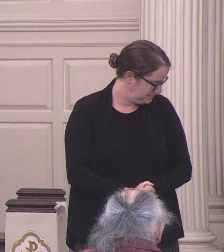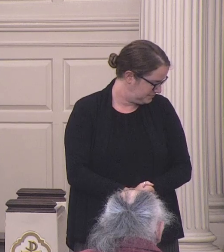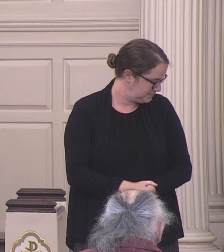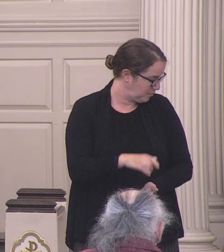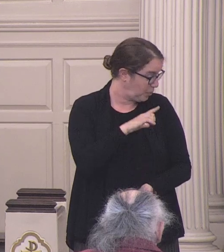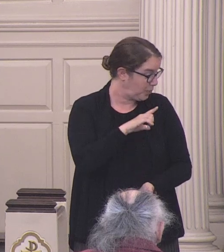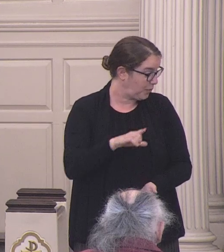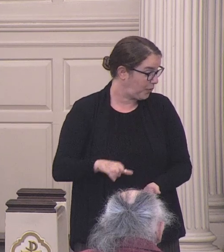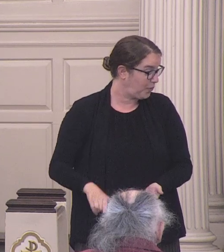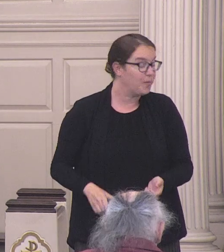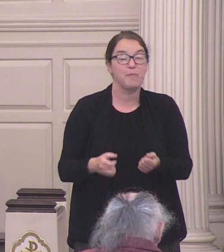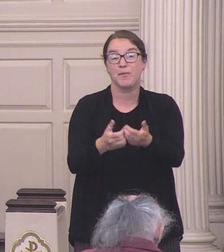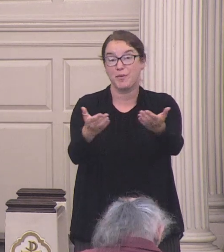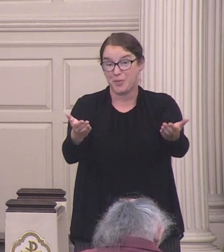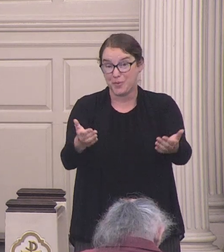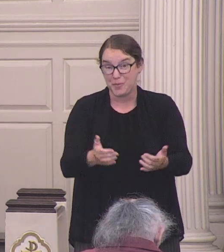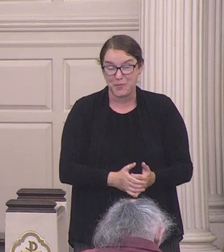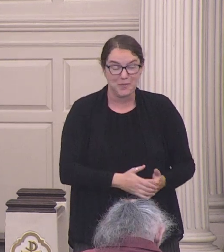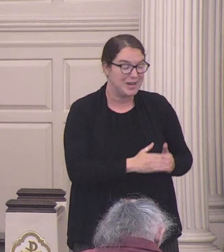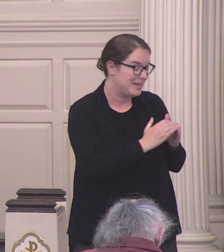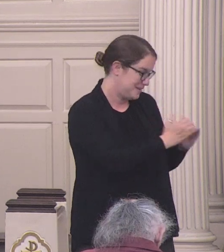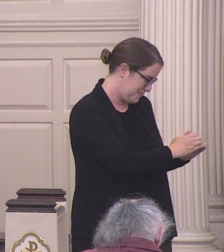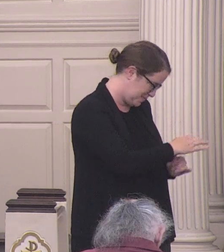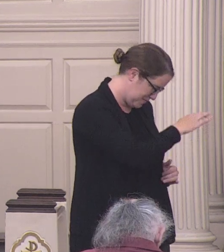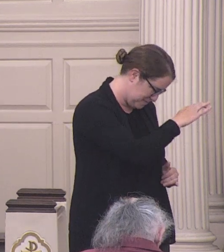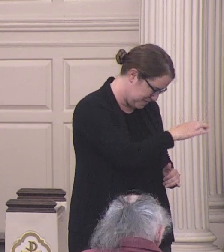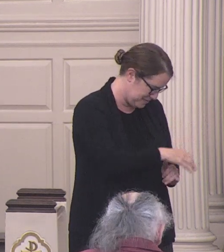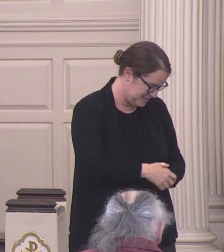The Lord be with you. With your